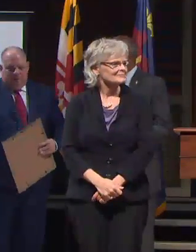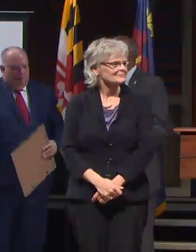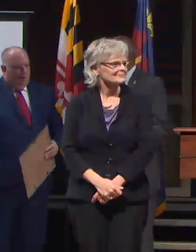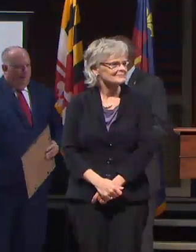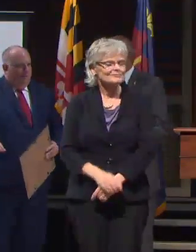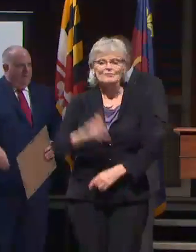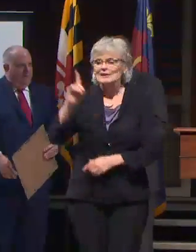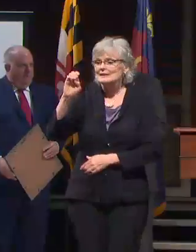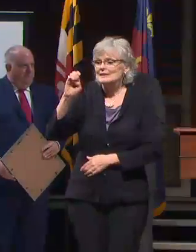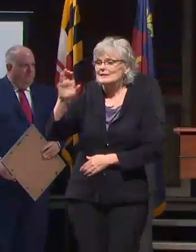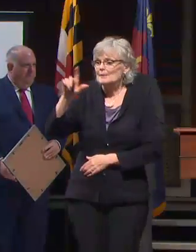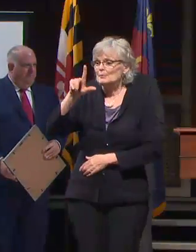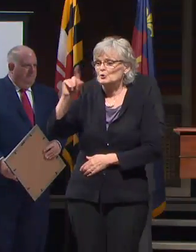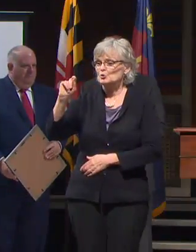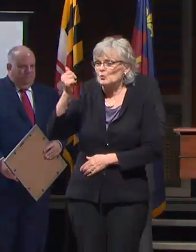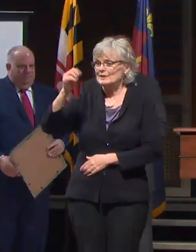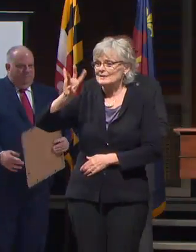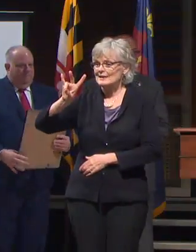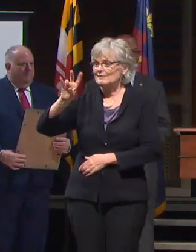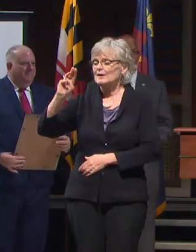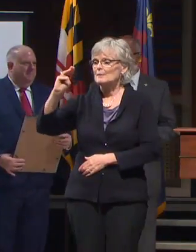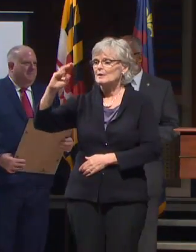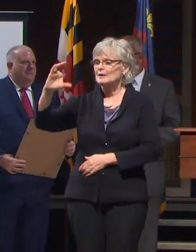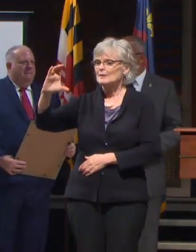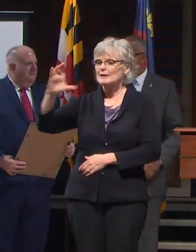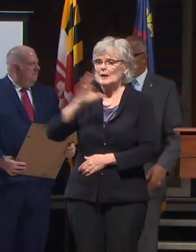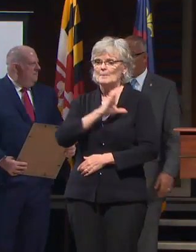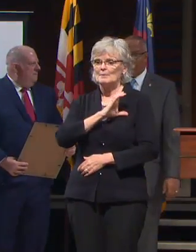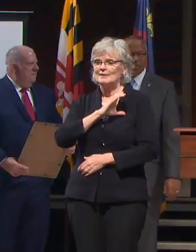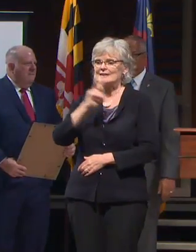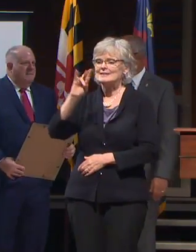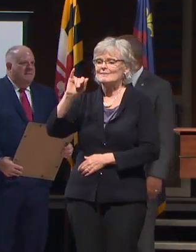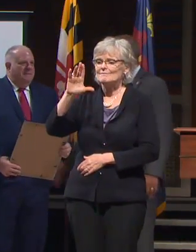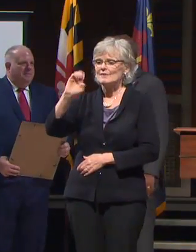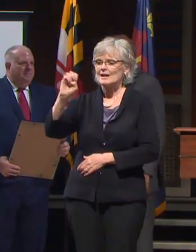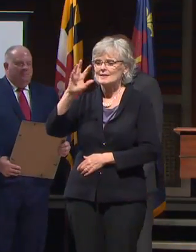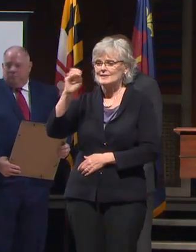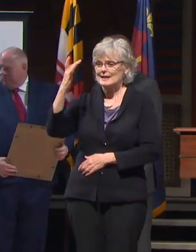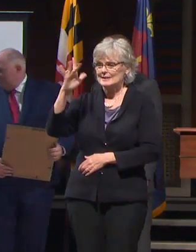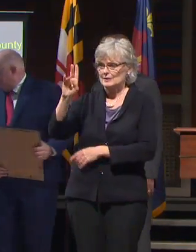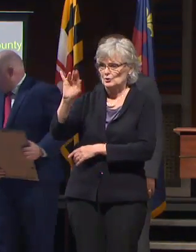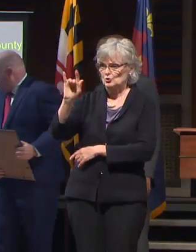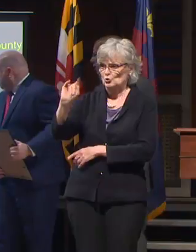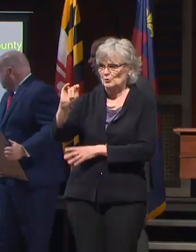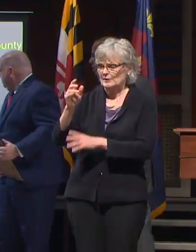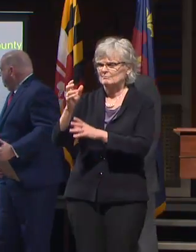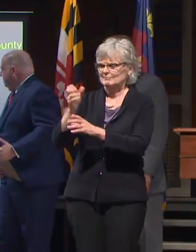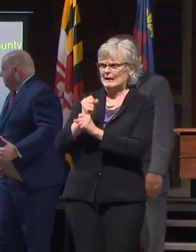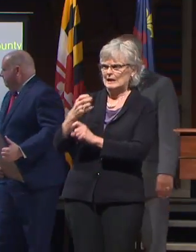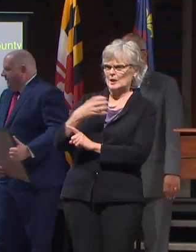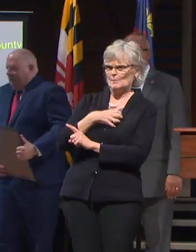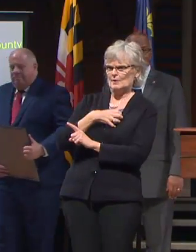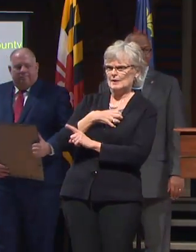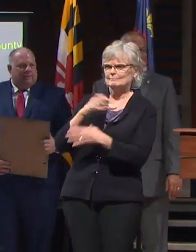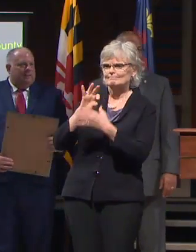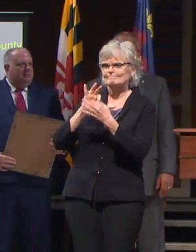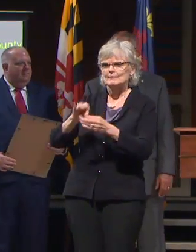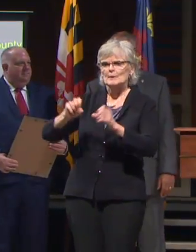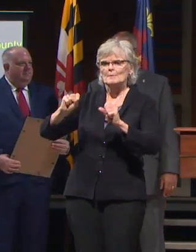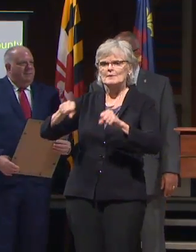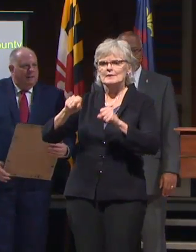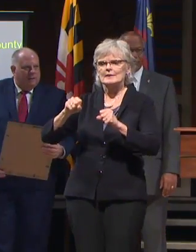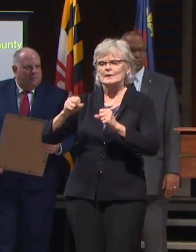In December of 2017, the Montgomery County Police Vice and Intelligence Unit received a complaint regarding potential